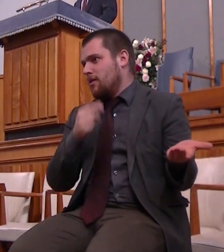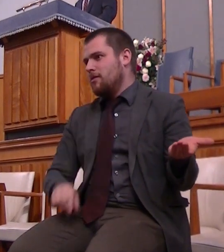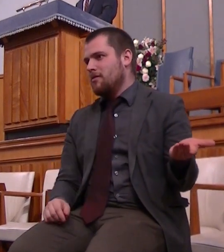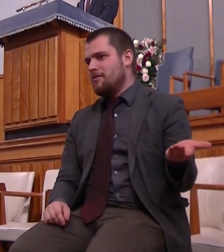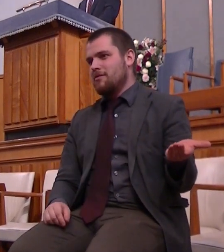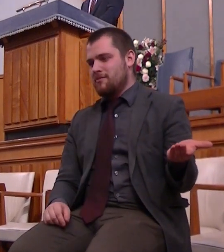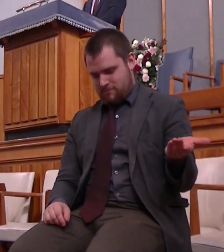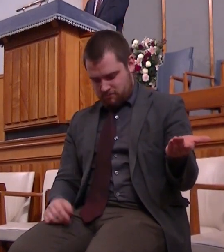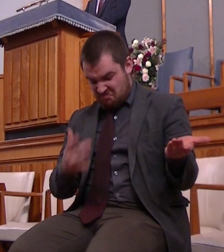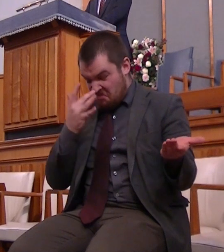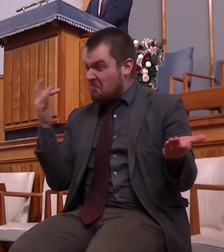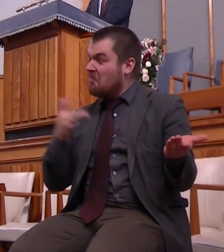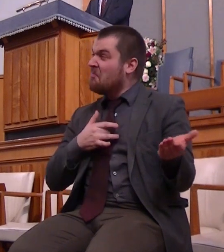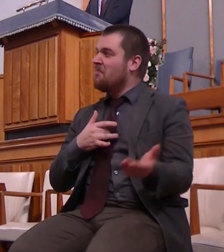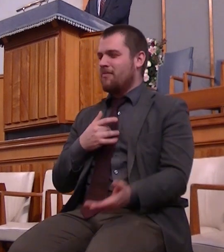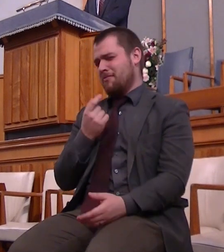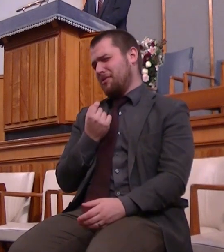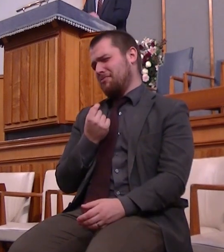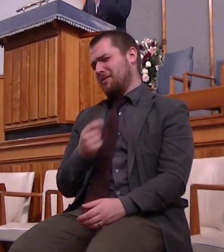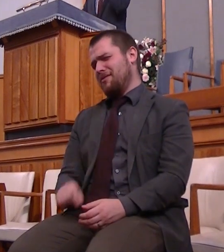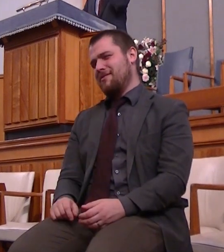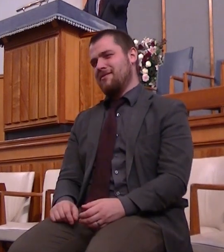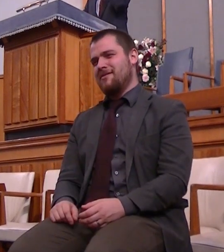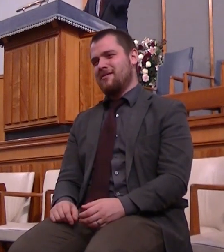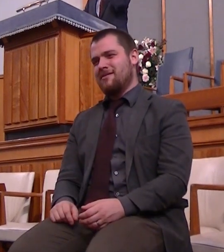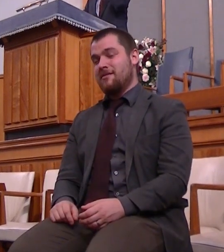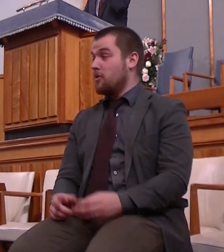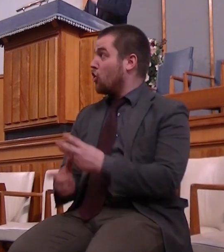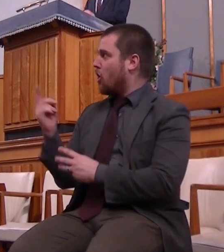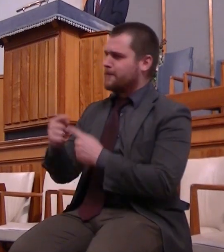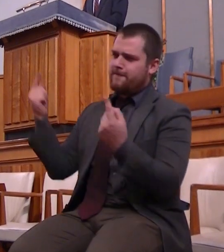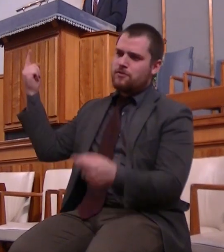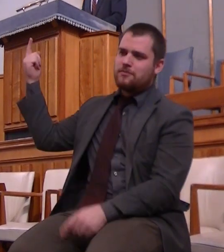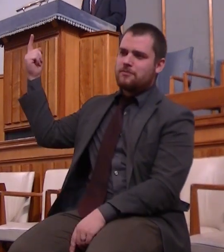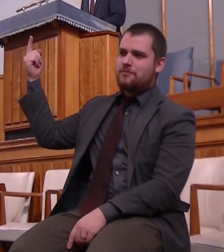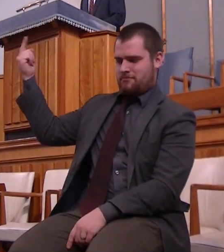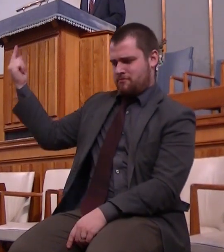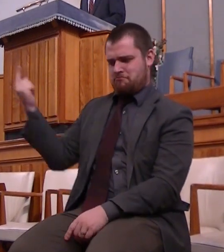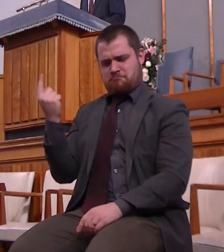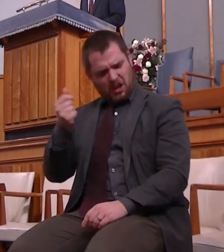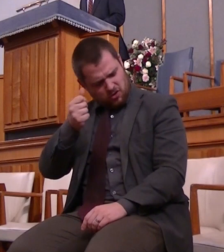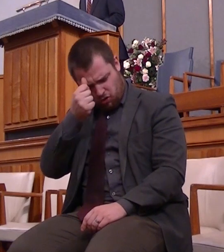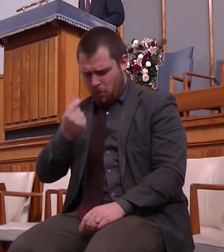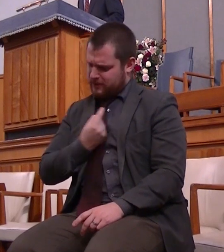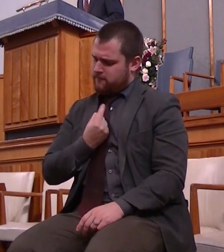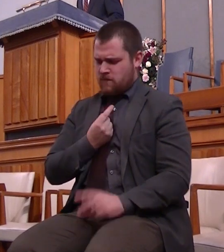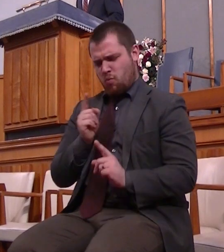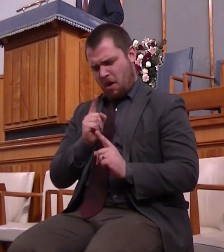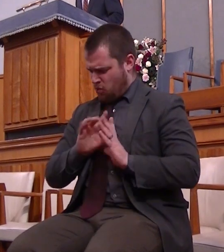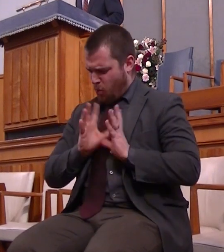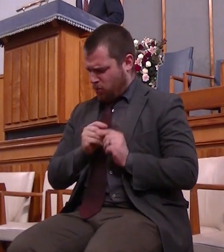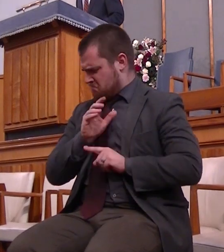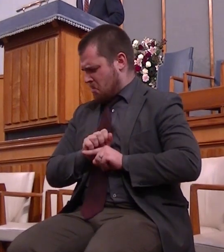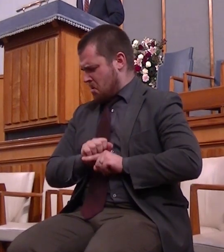limitations. Self-knowledge is a very important aspect of knowledge. God knows himself. That's why God